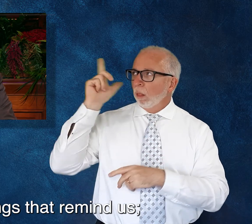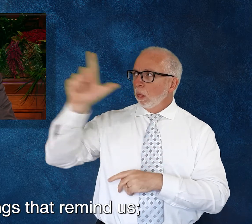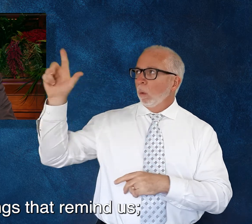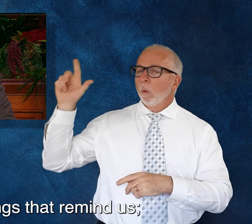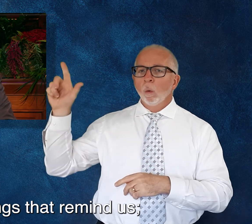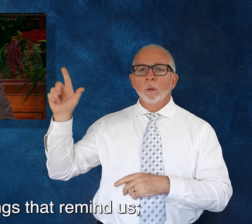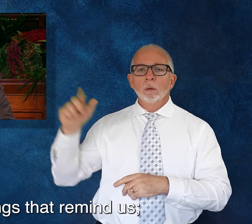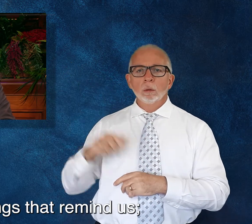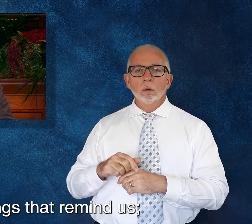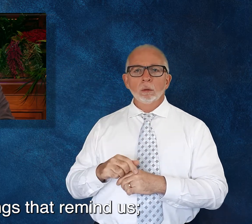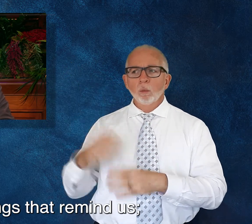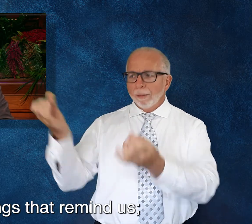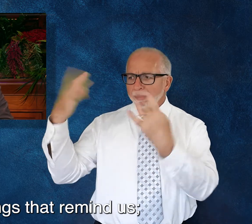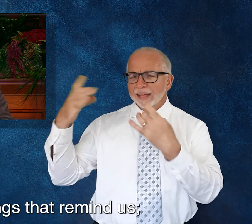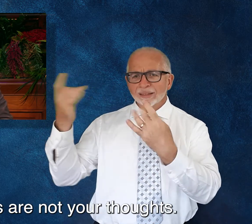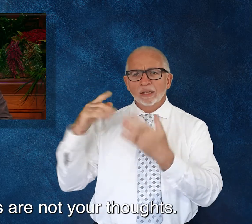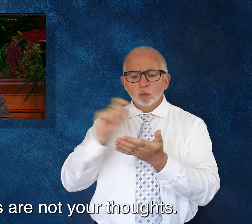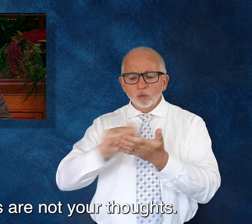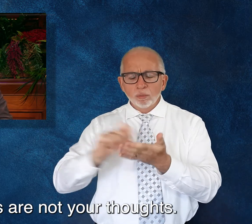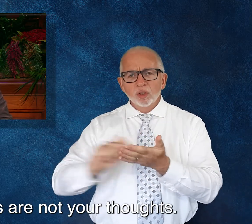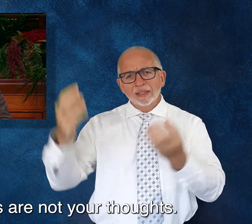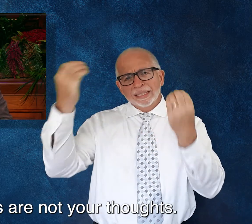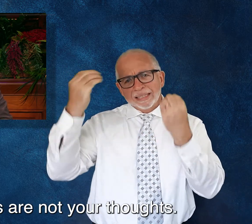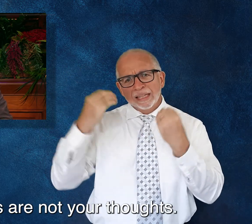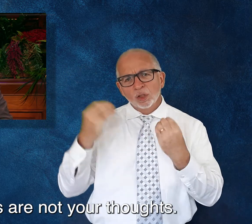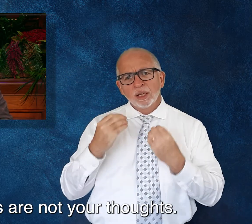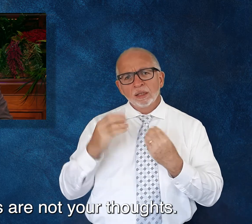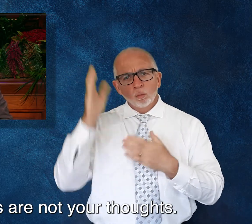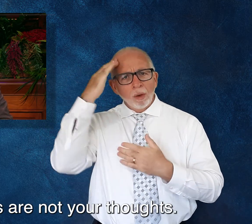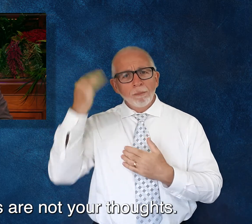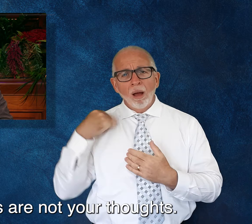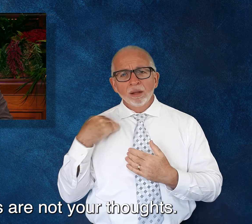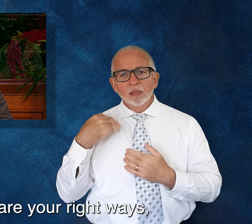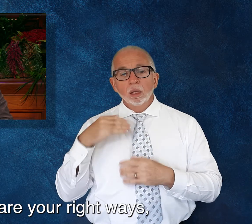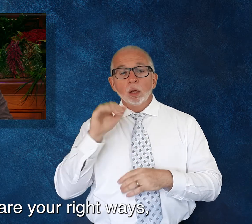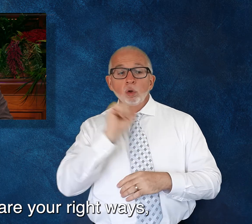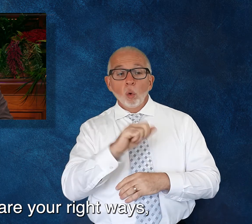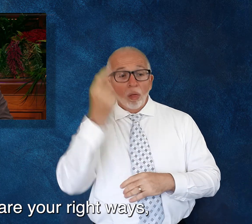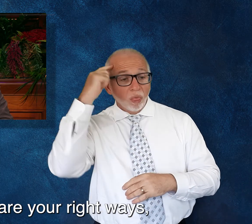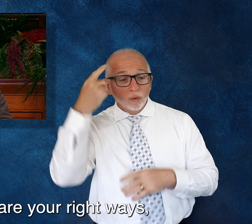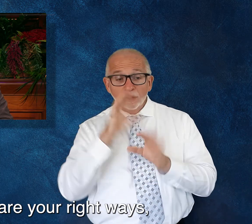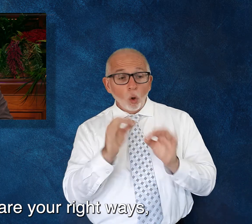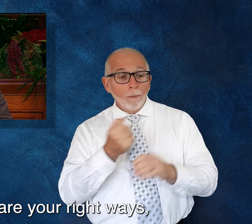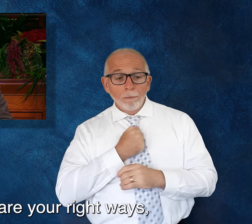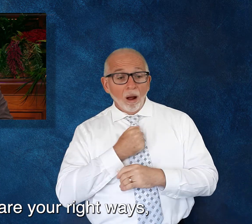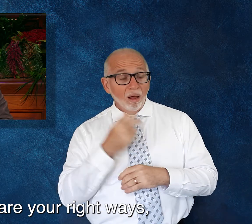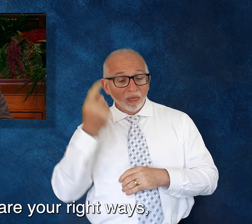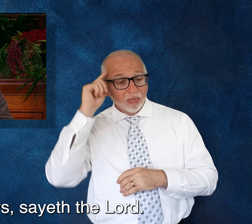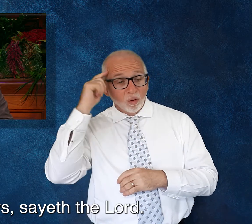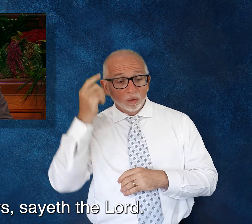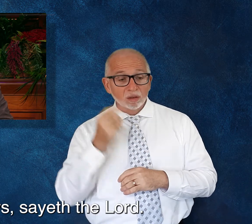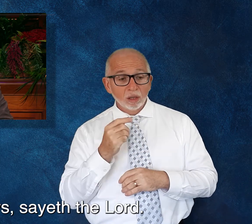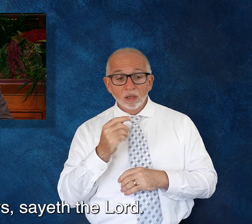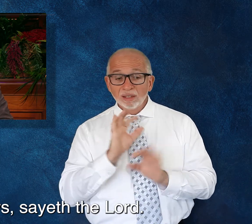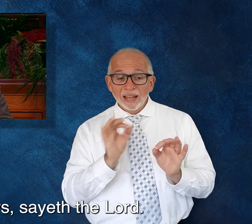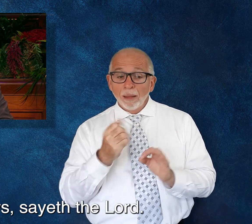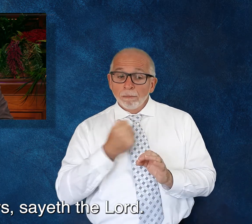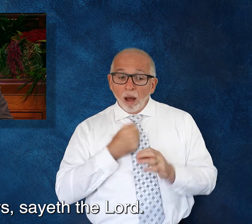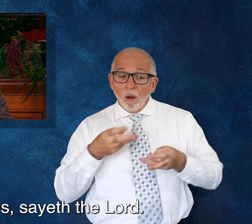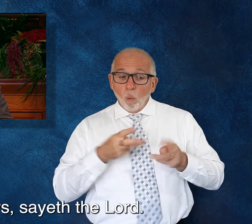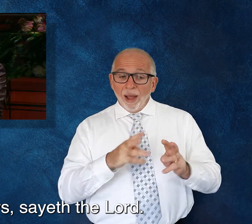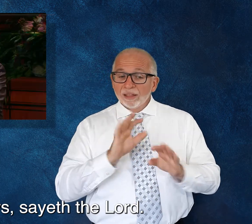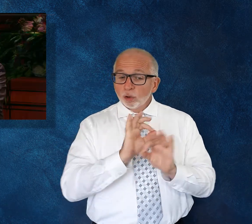and teachings that remind us, My thoughts are not your thoughts, neither are your ways my ways,